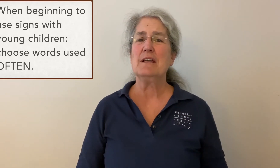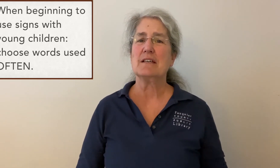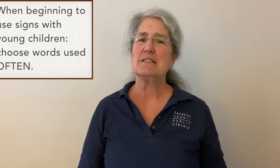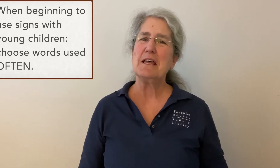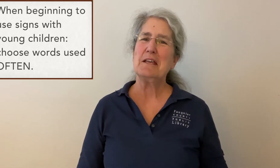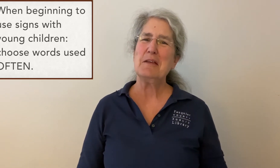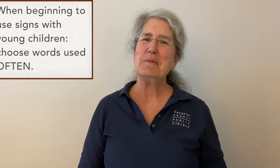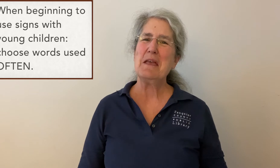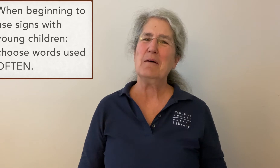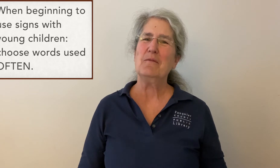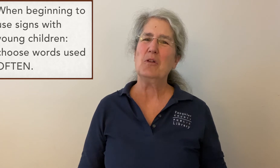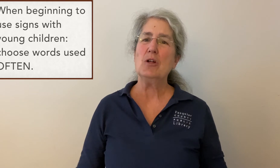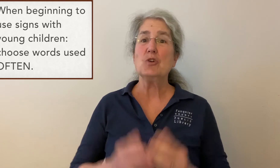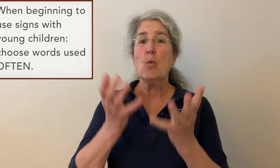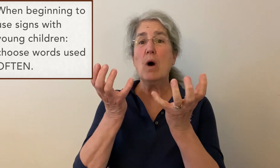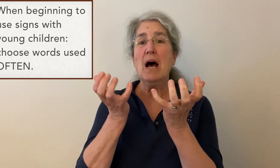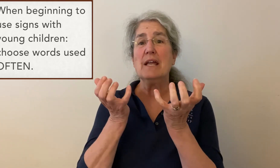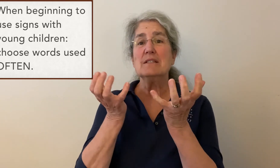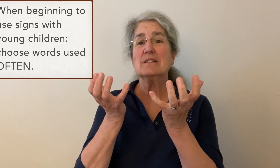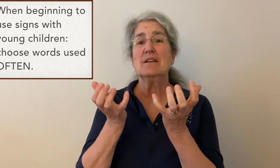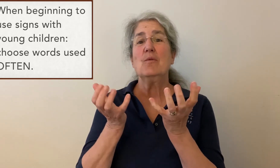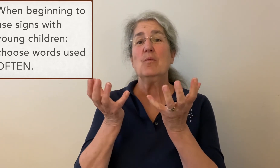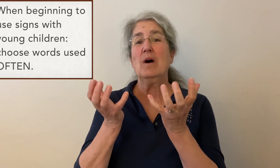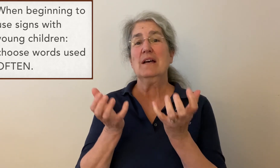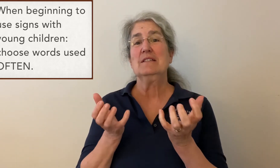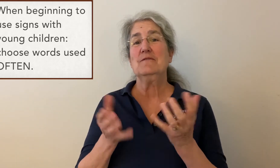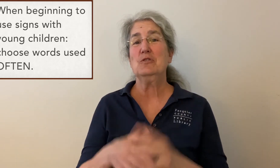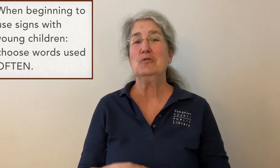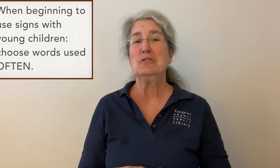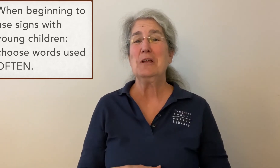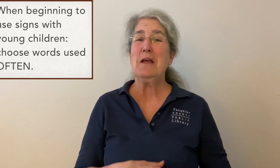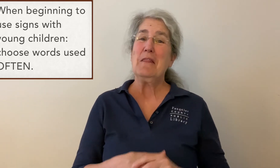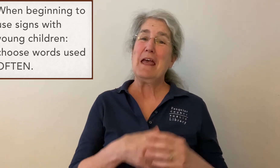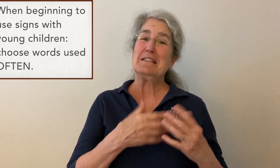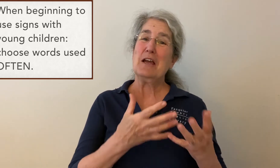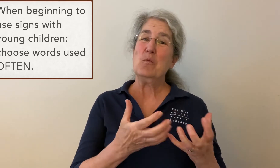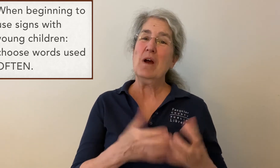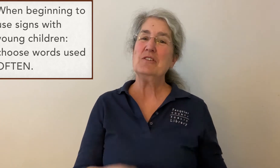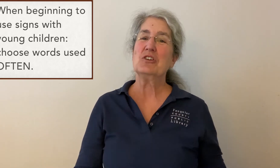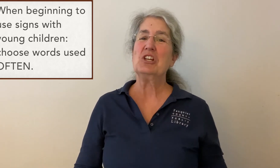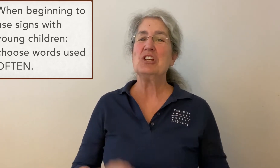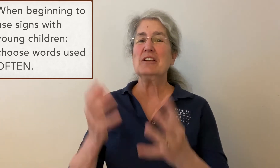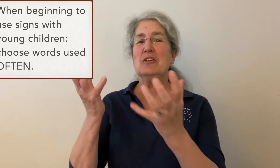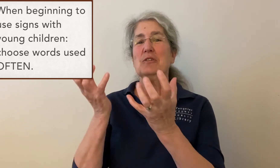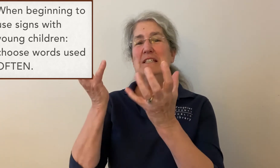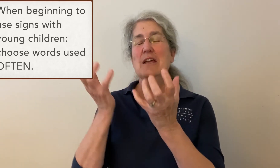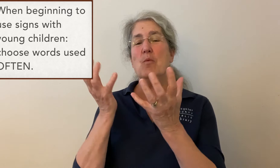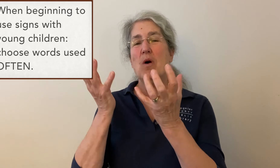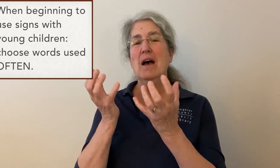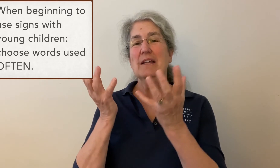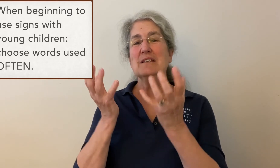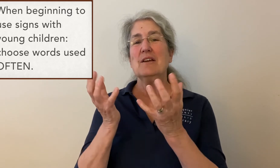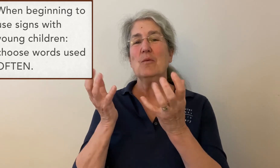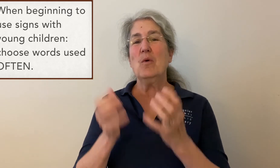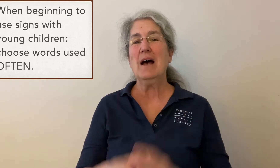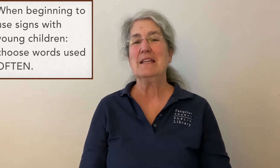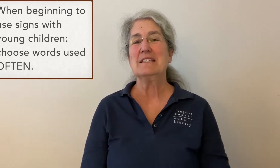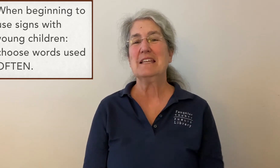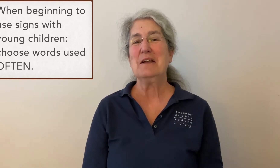contexts can be helpful. Also, want. If you use that sign want, your child could learn to say want, and